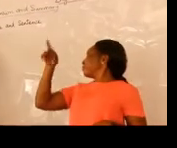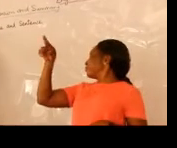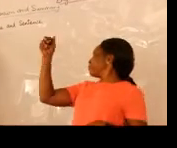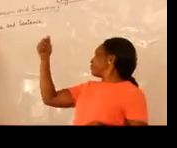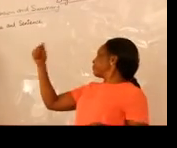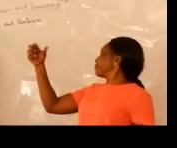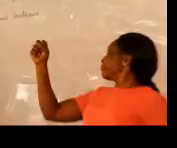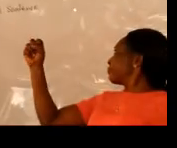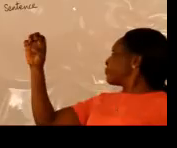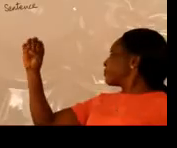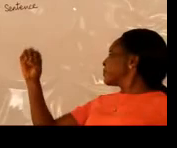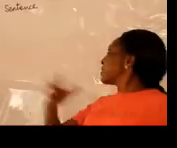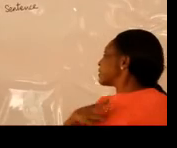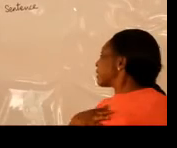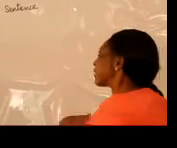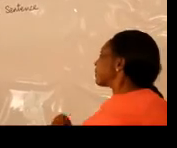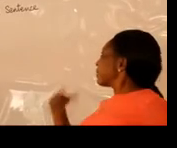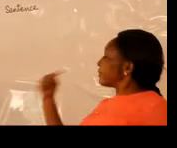the phrase